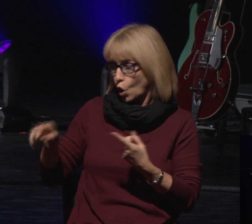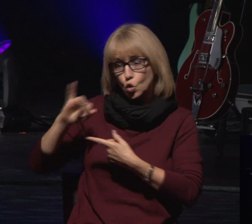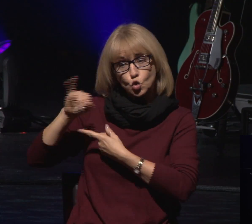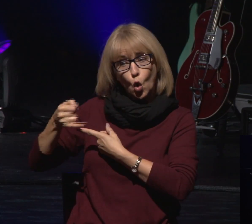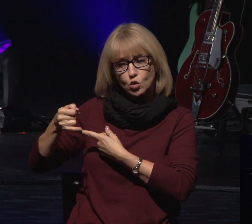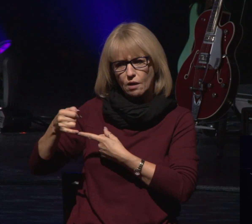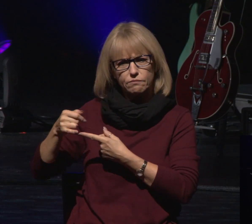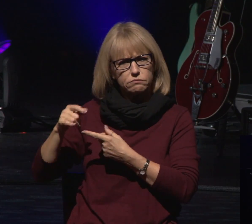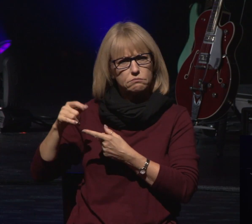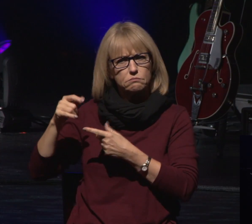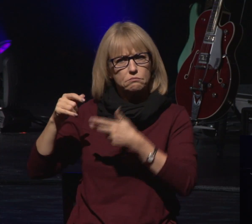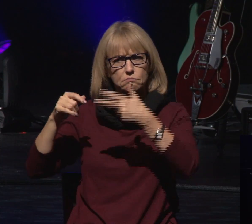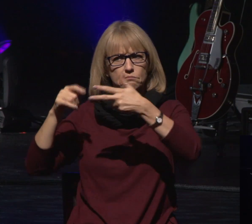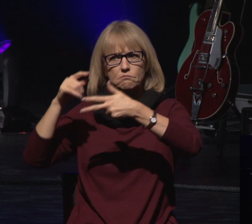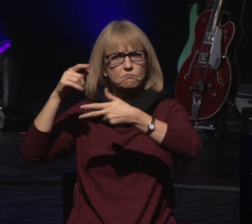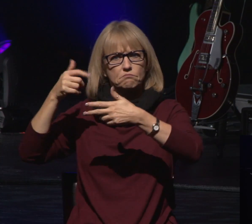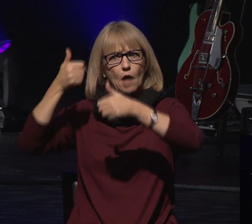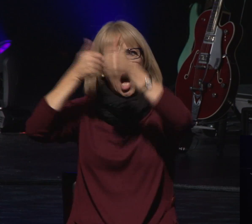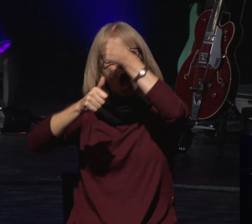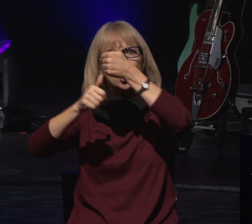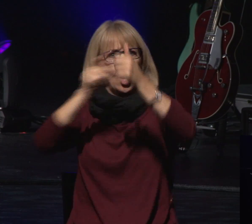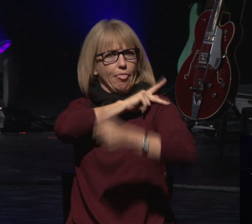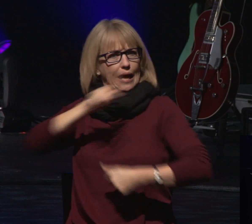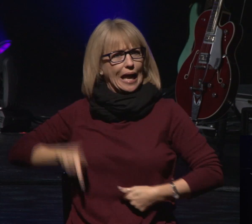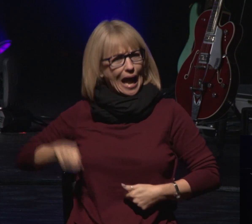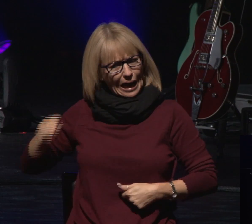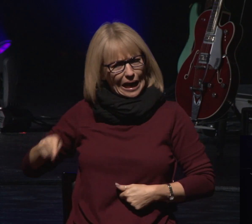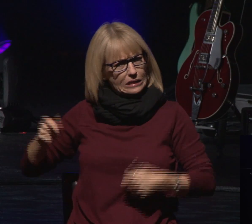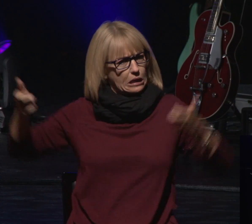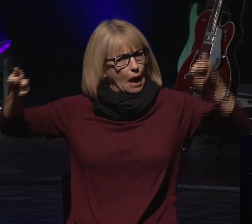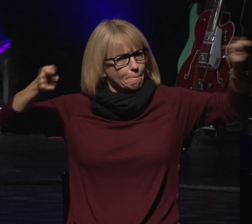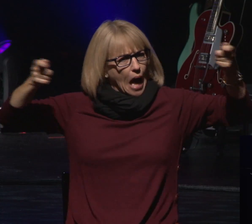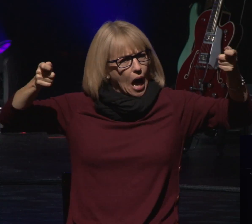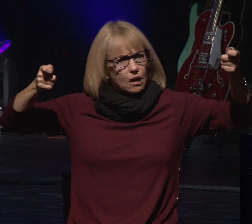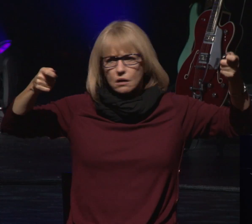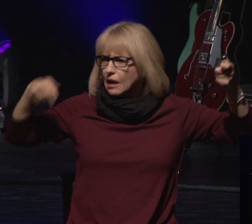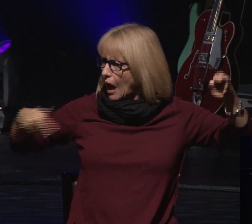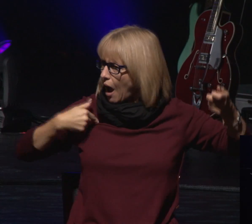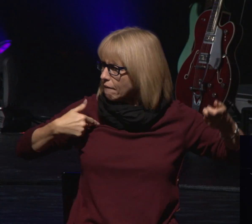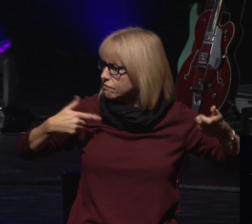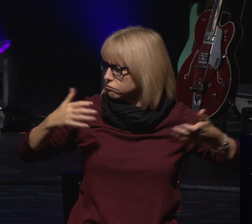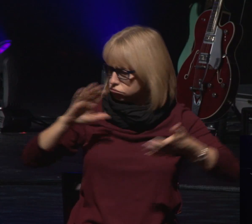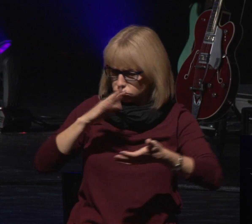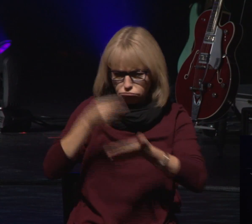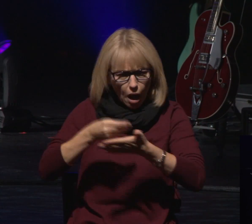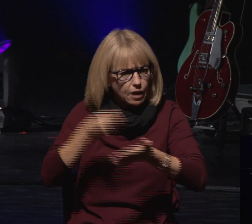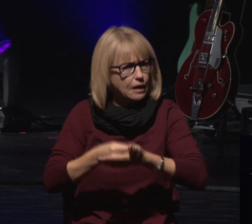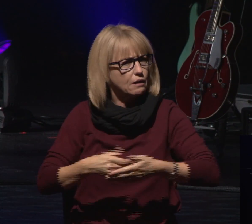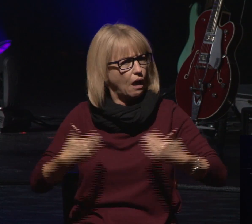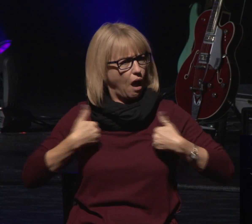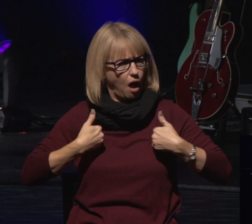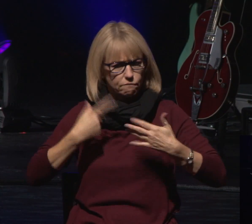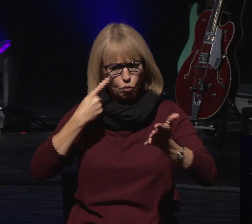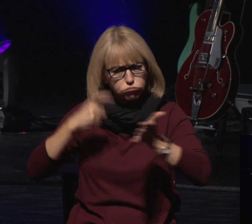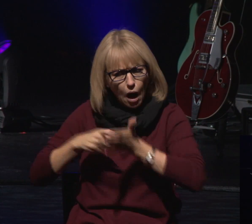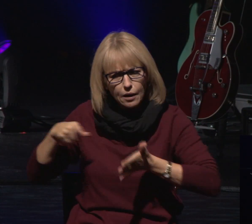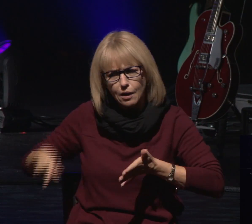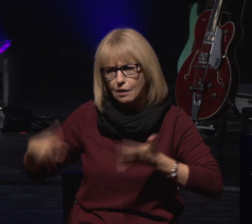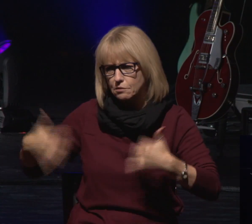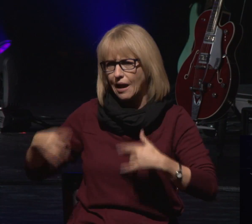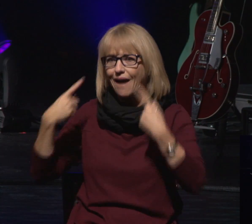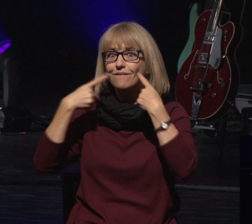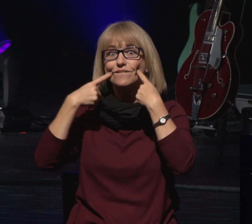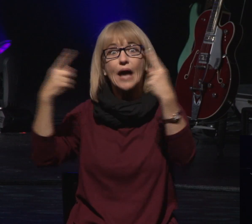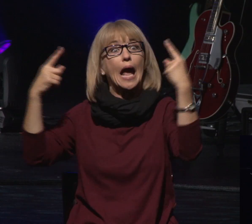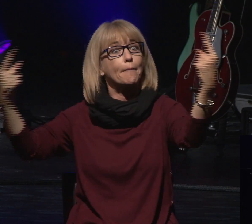Egypt. He was recognized as a really significant person. No doubt he had wealth, he had recognition, he had some fame. And so even though